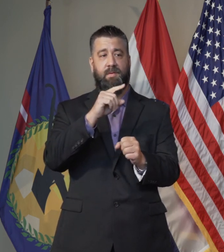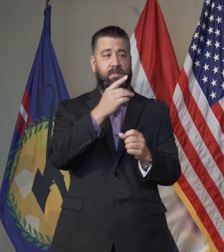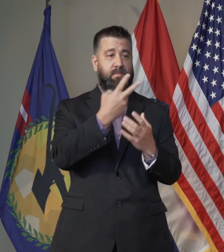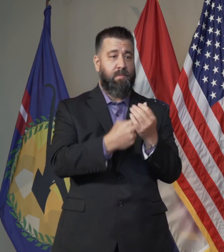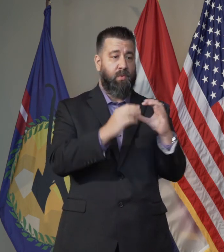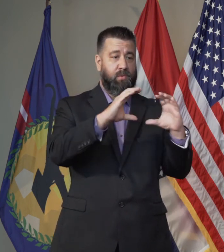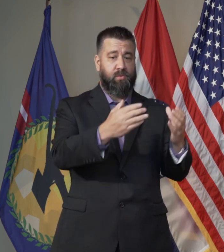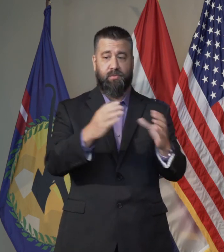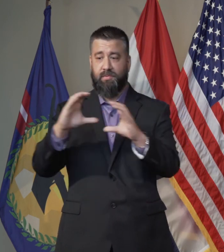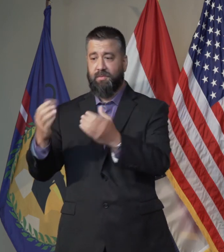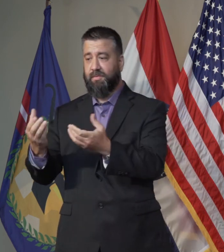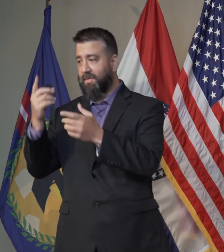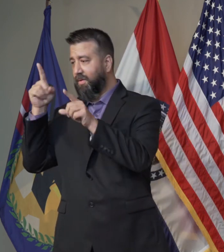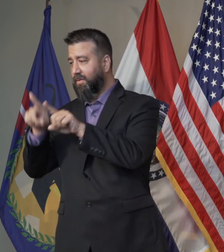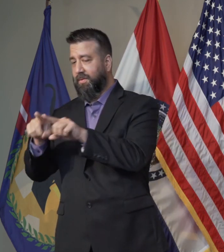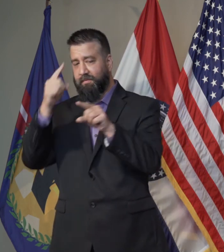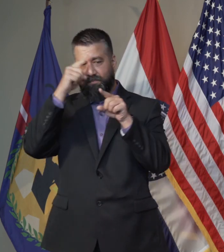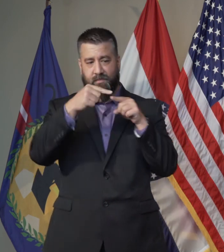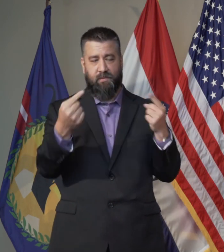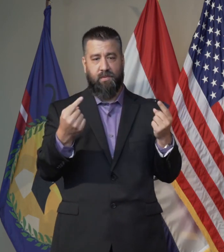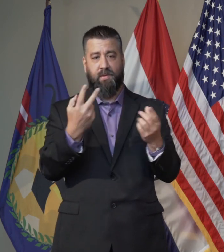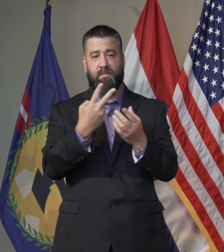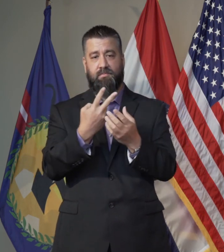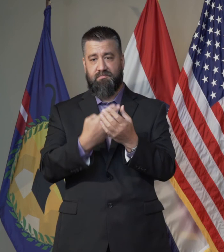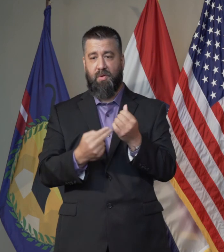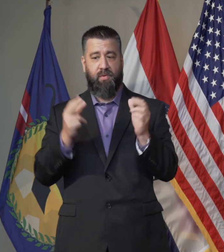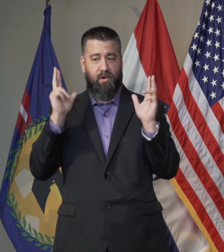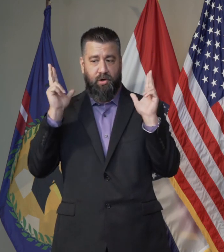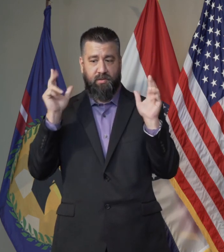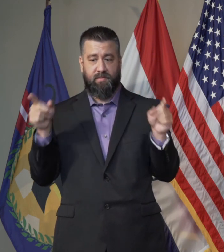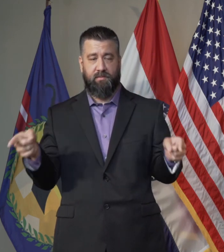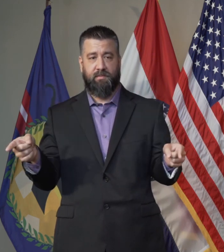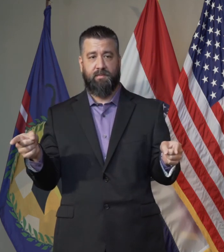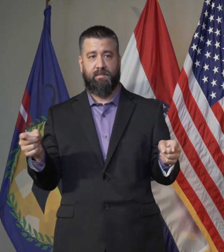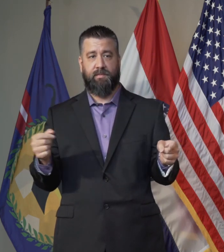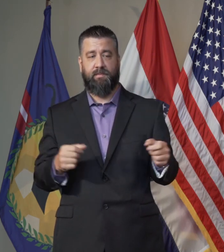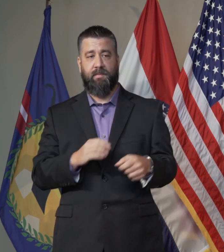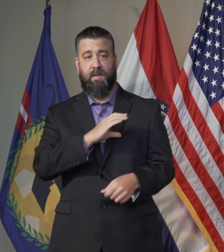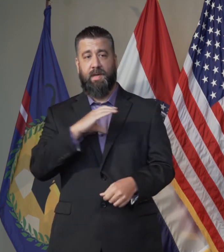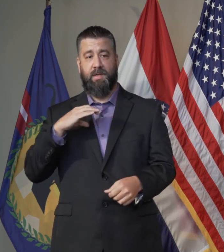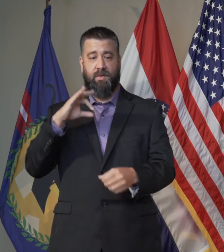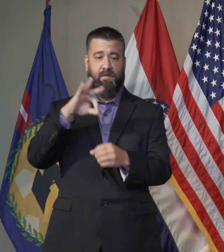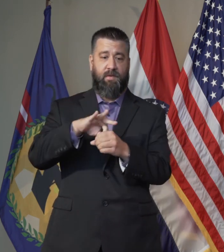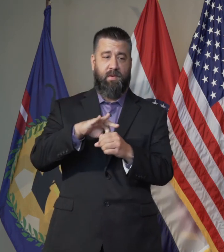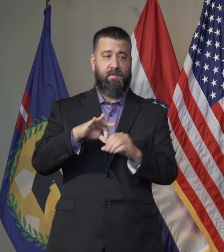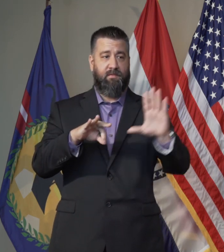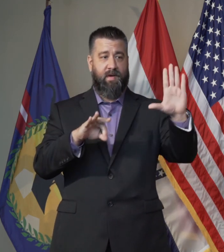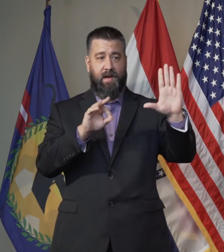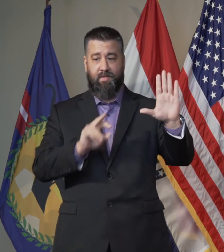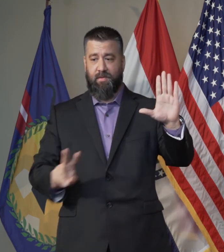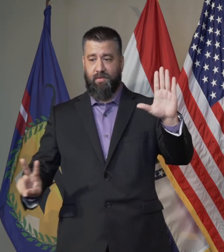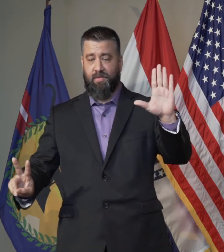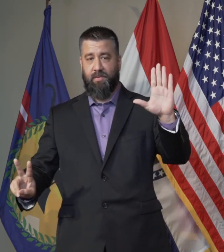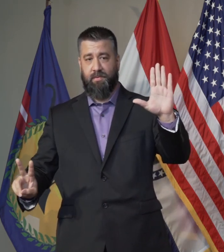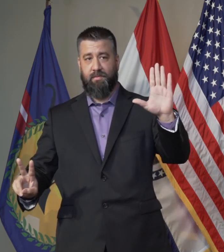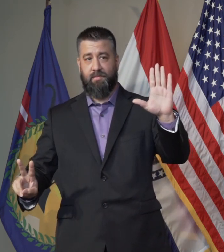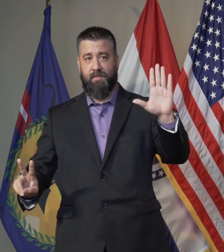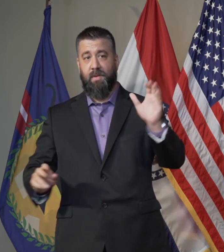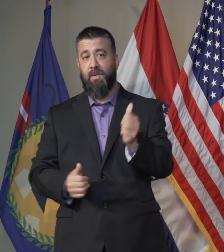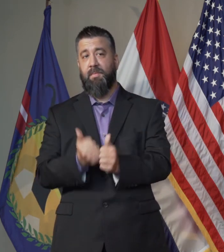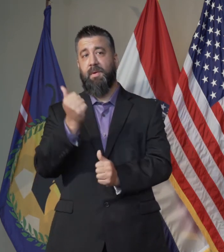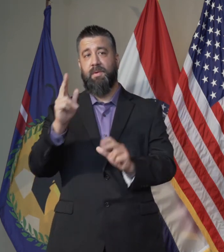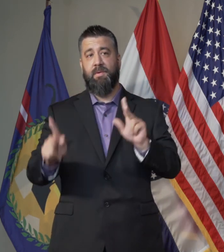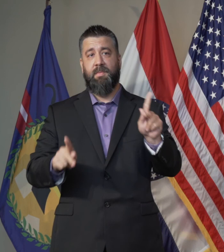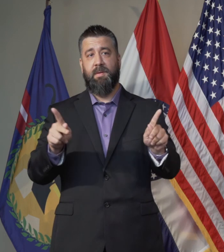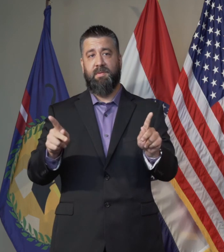also heard. And the council voted 5-2 last night to make sure that the vast majority of people who are opposed